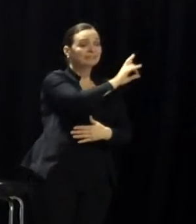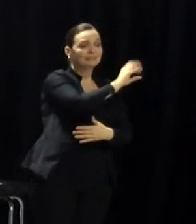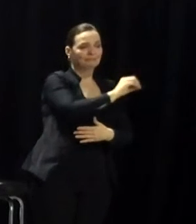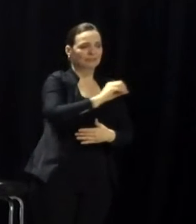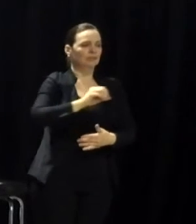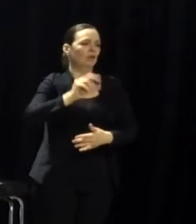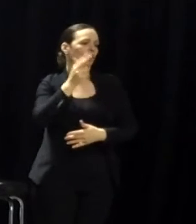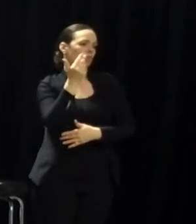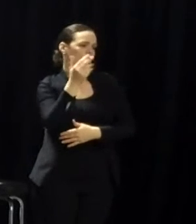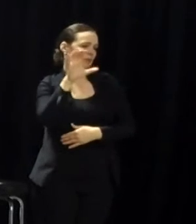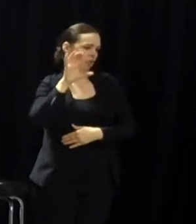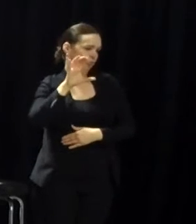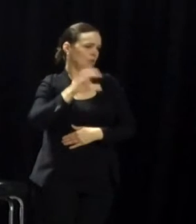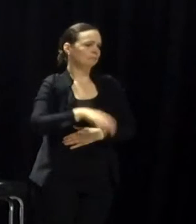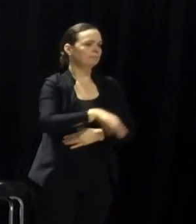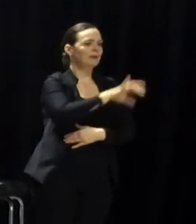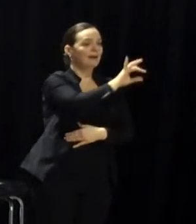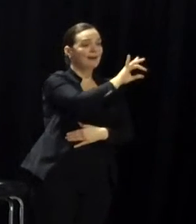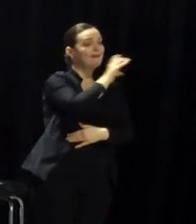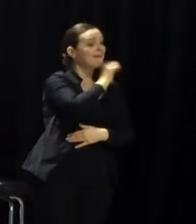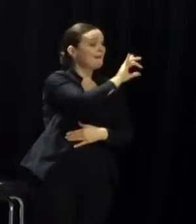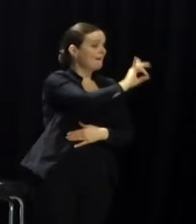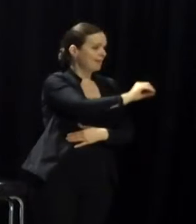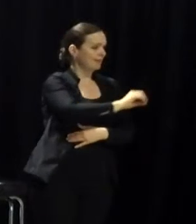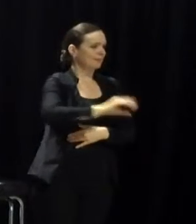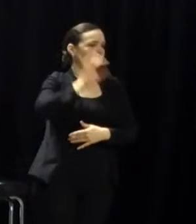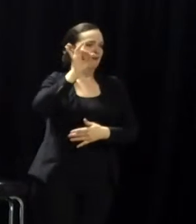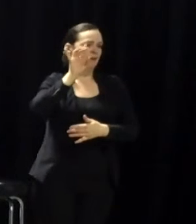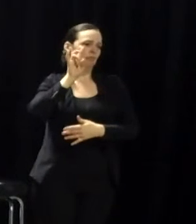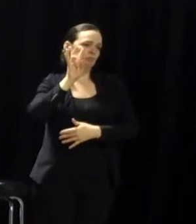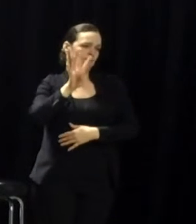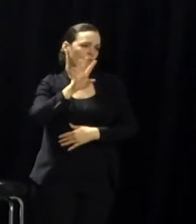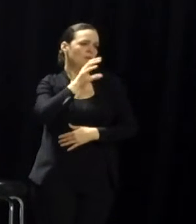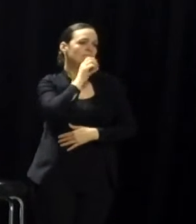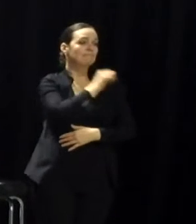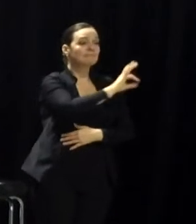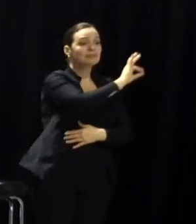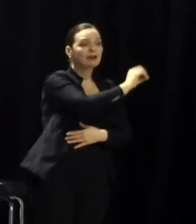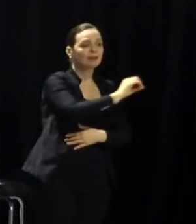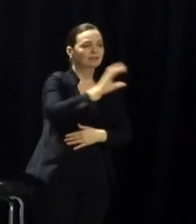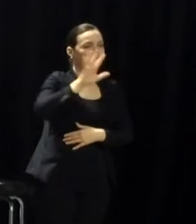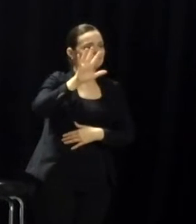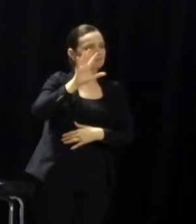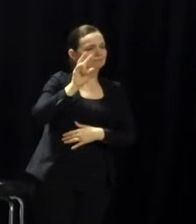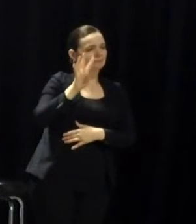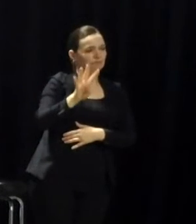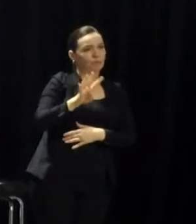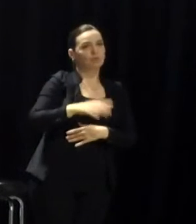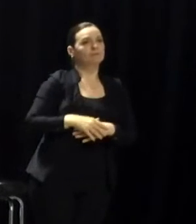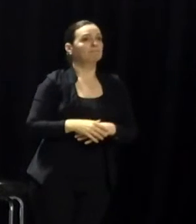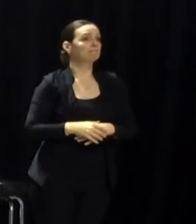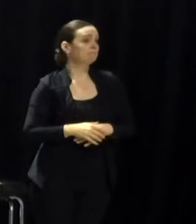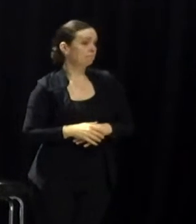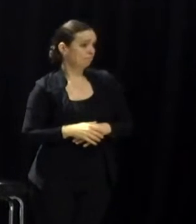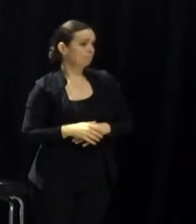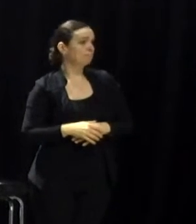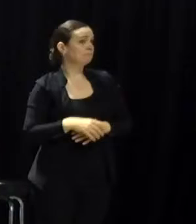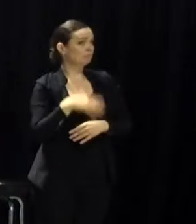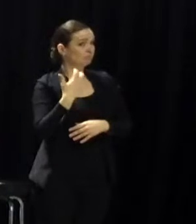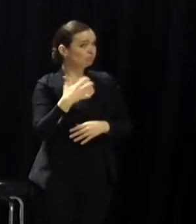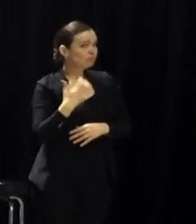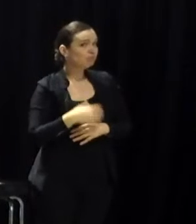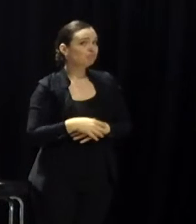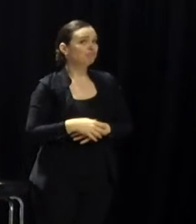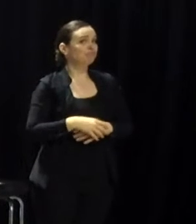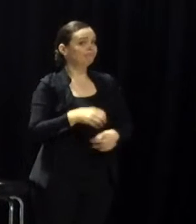874, and 90s, 514. So with cases, we saw the next few